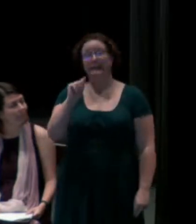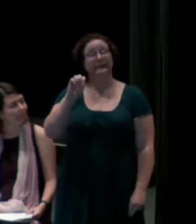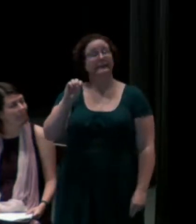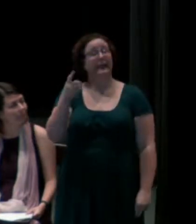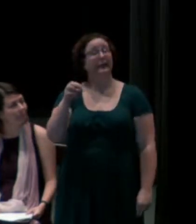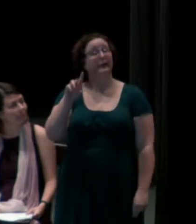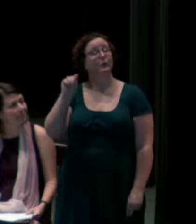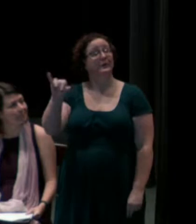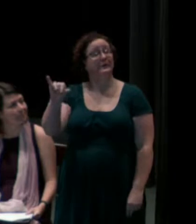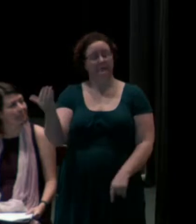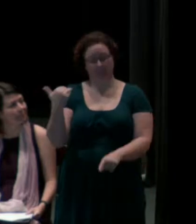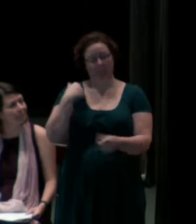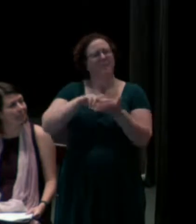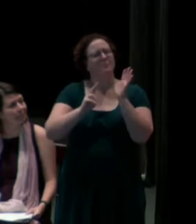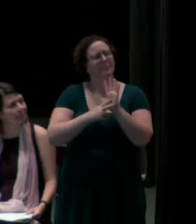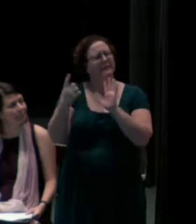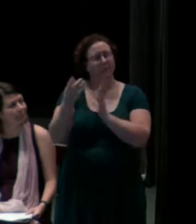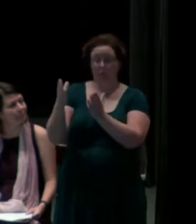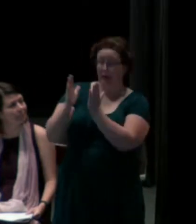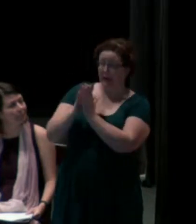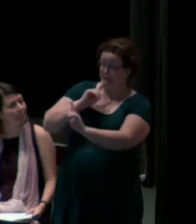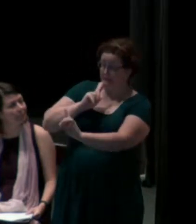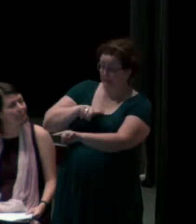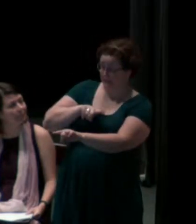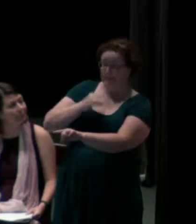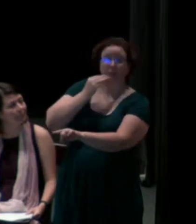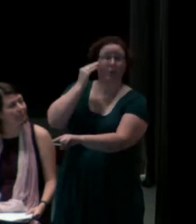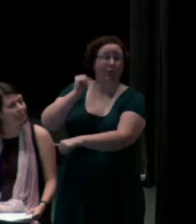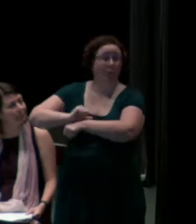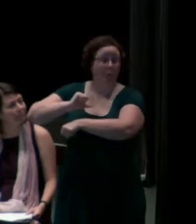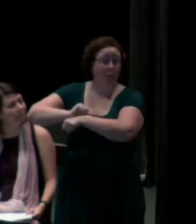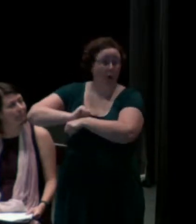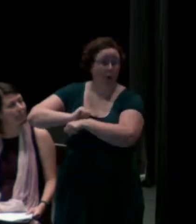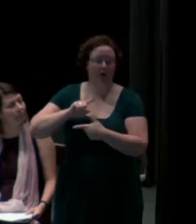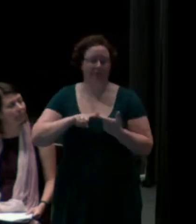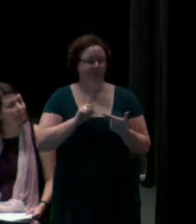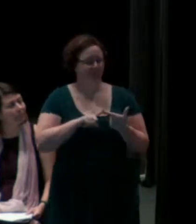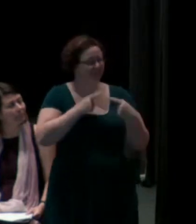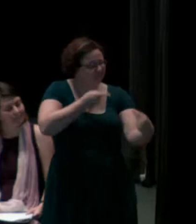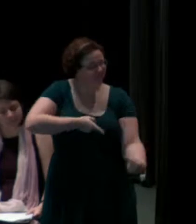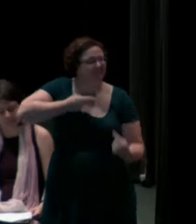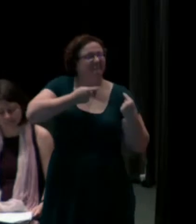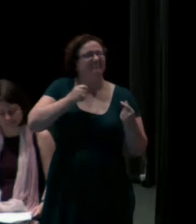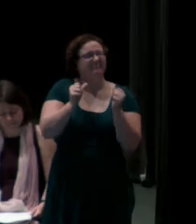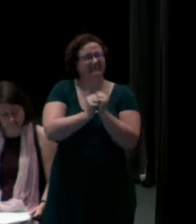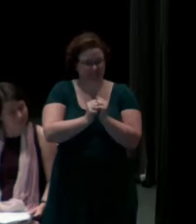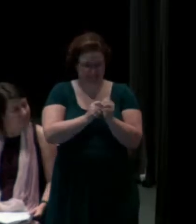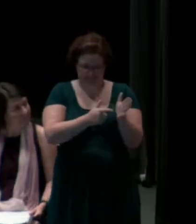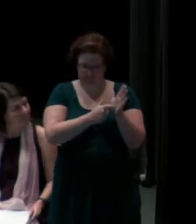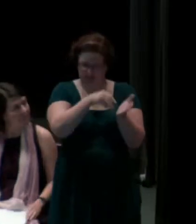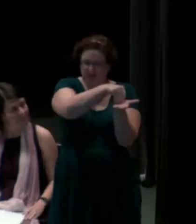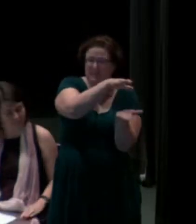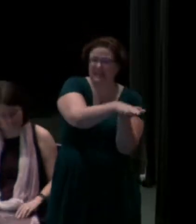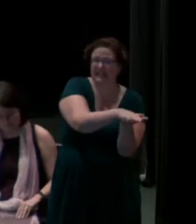had someone ask them for an answer on a homework assignment, or they might have struggled with, do I have to cite